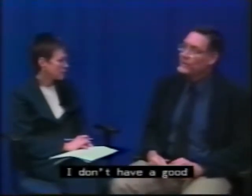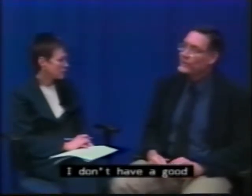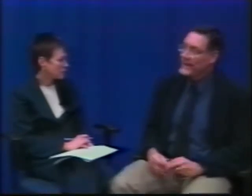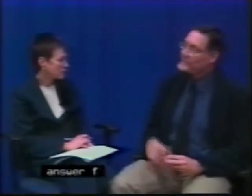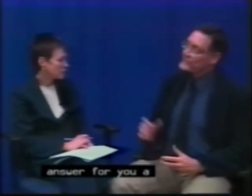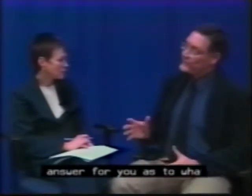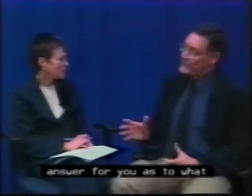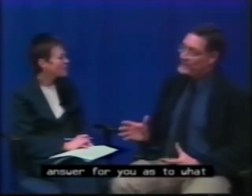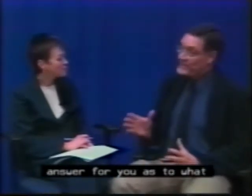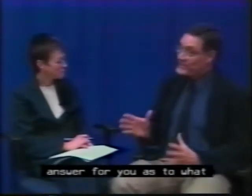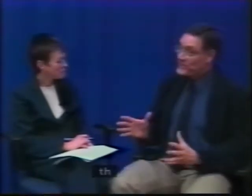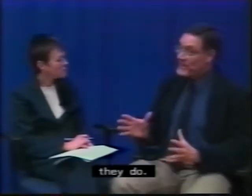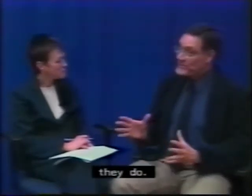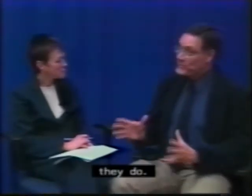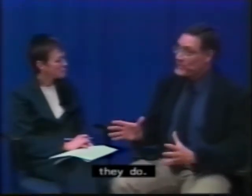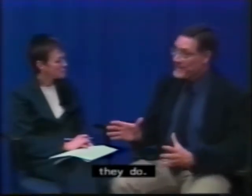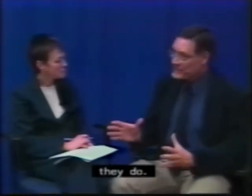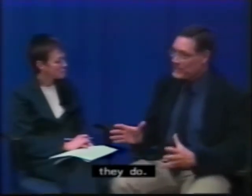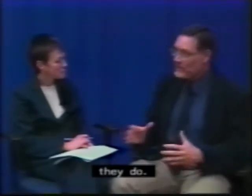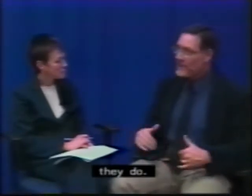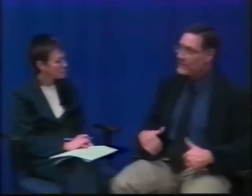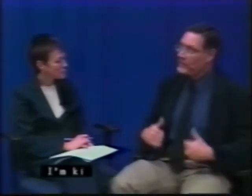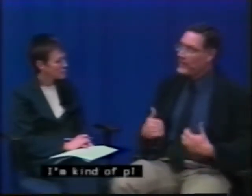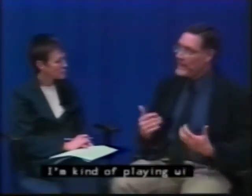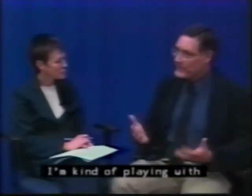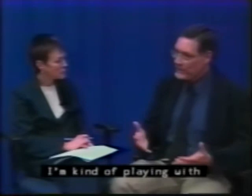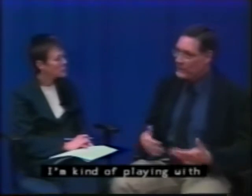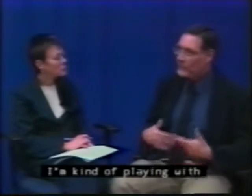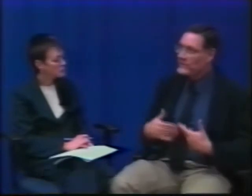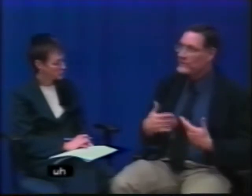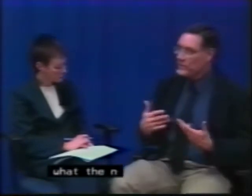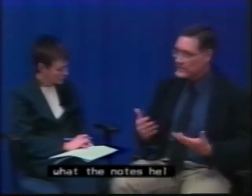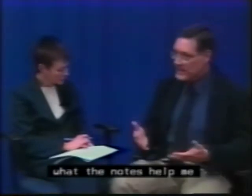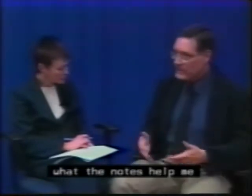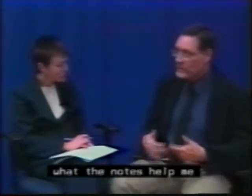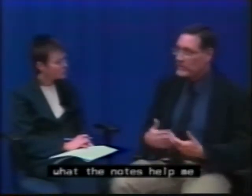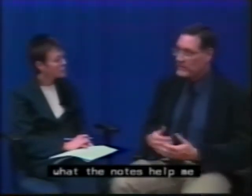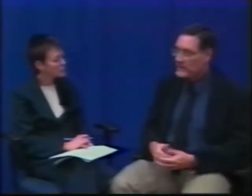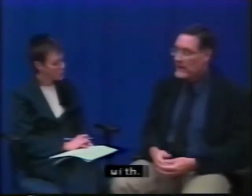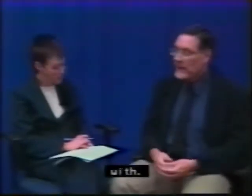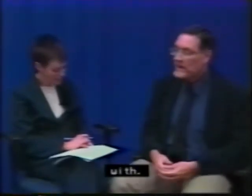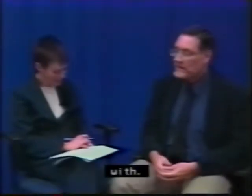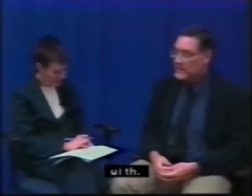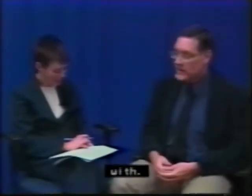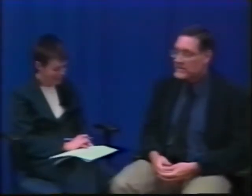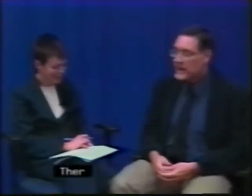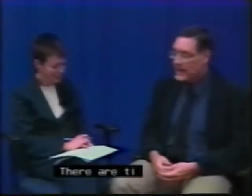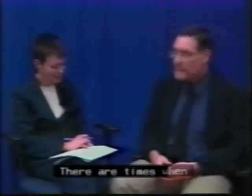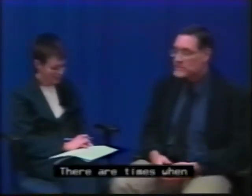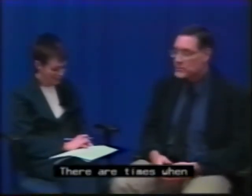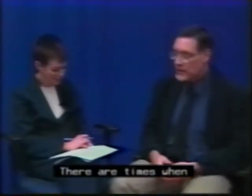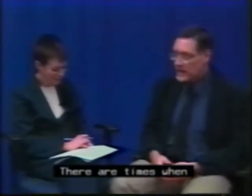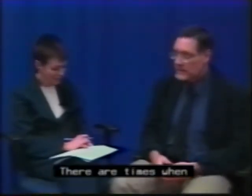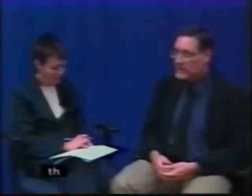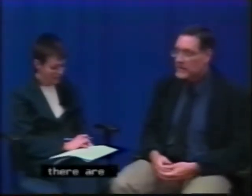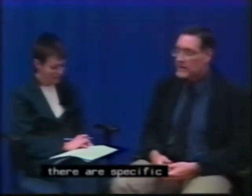good answer for you as to what they do. I'm kind of playing with what the notes help me with. Okay. There are times when there